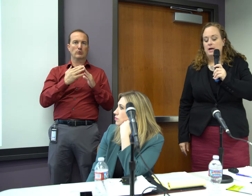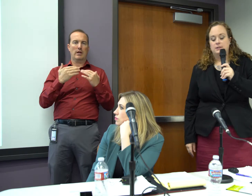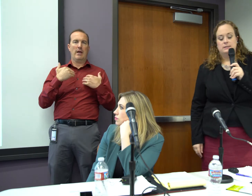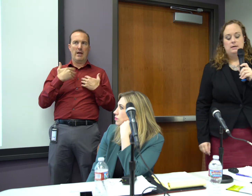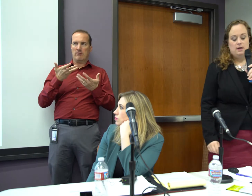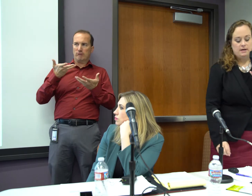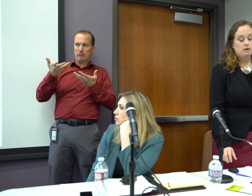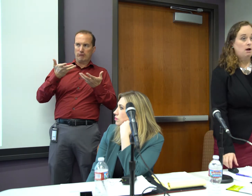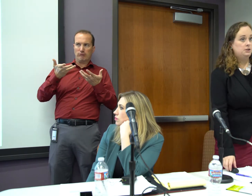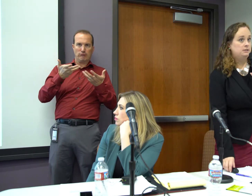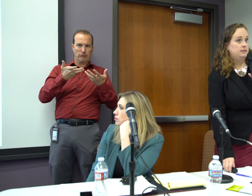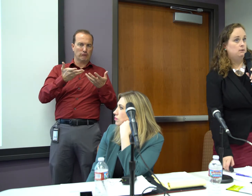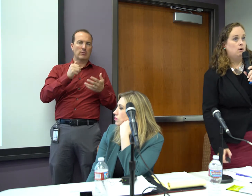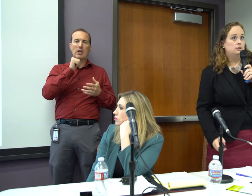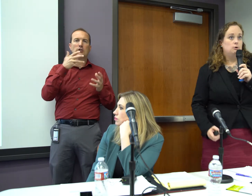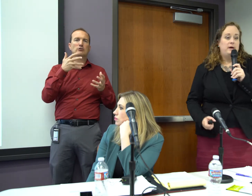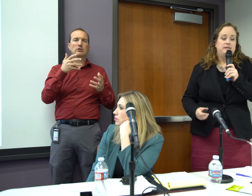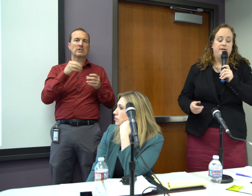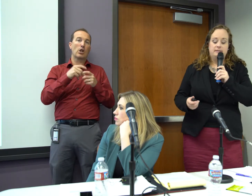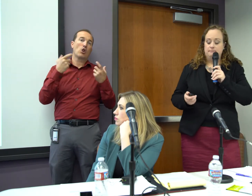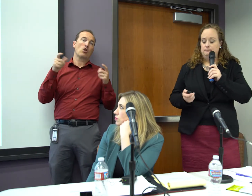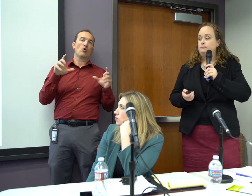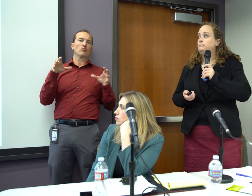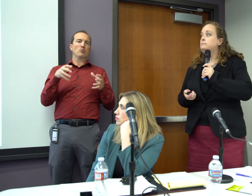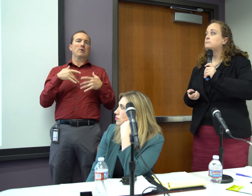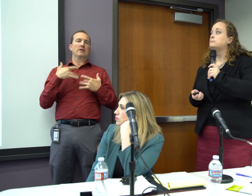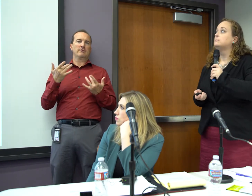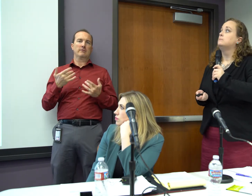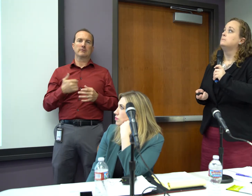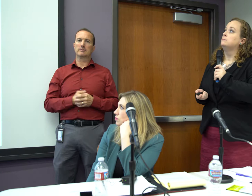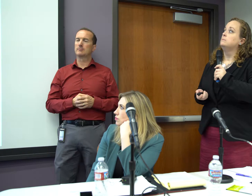having interactions that are not just in large group activities.